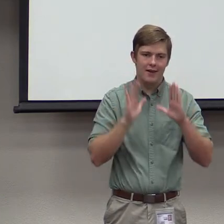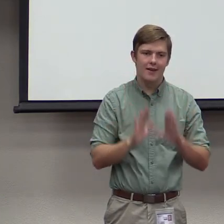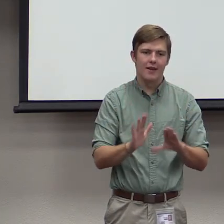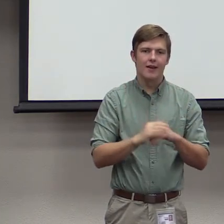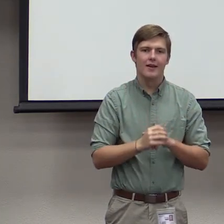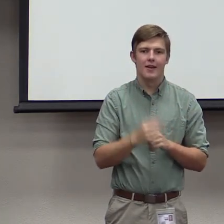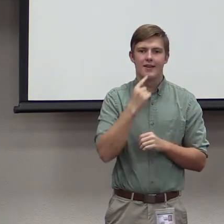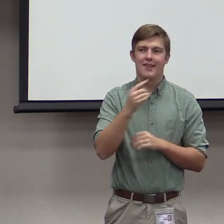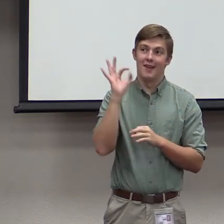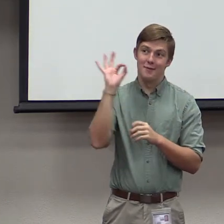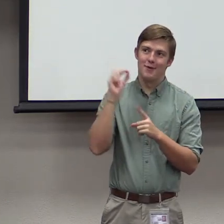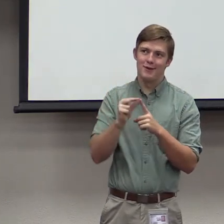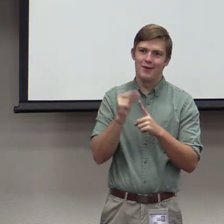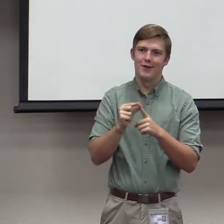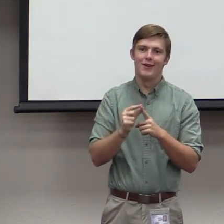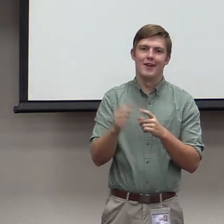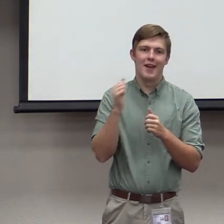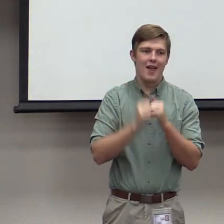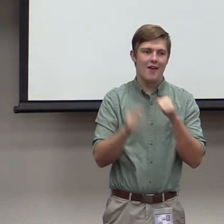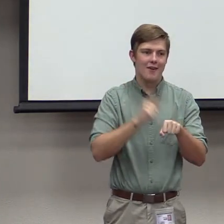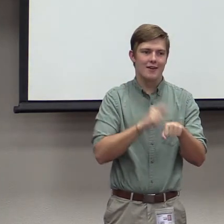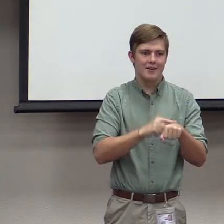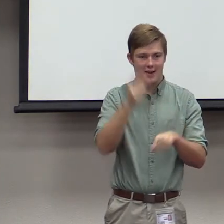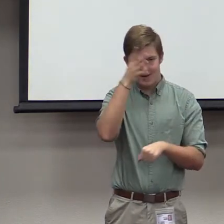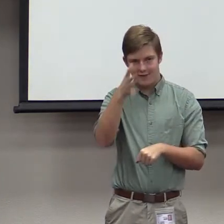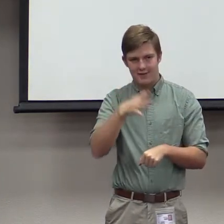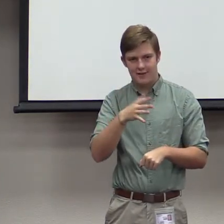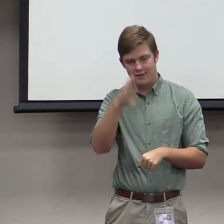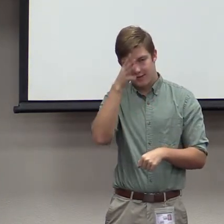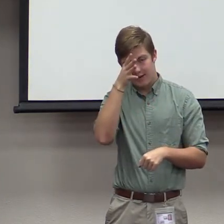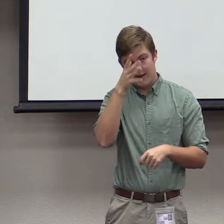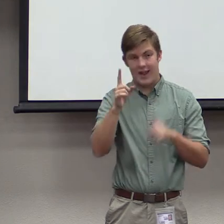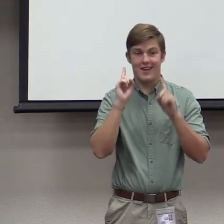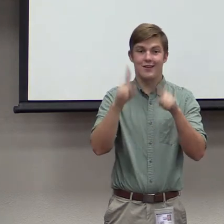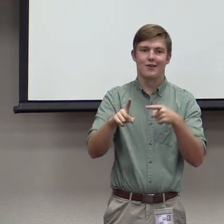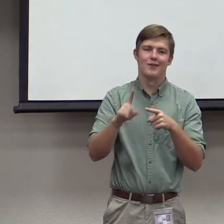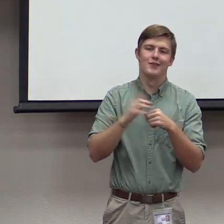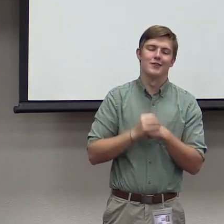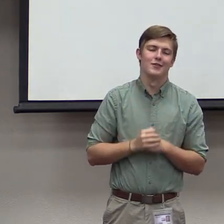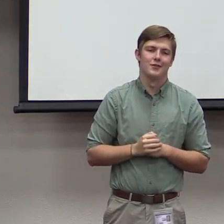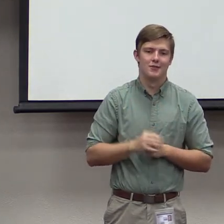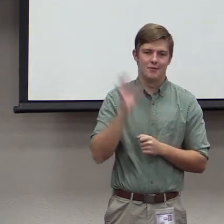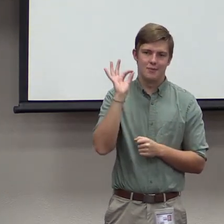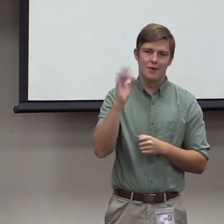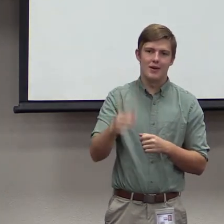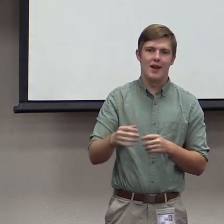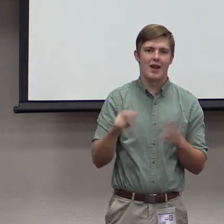"Preach the word," every time Dad walks by to go to the pulpit. And it means so much to me.